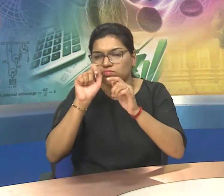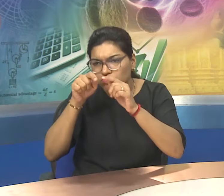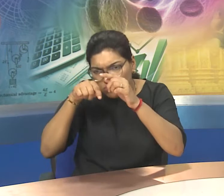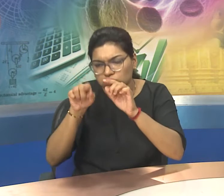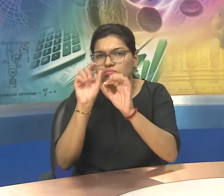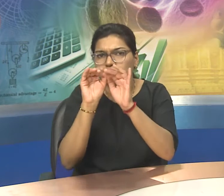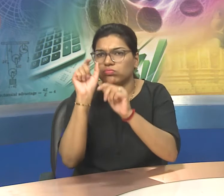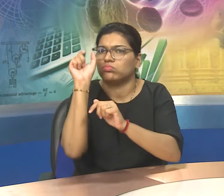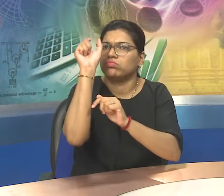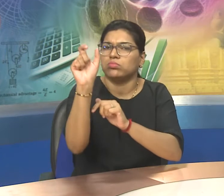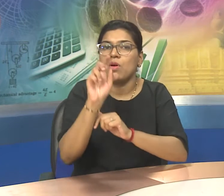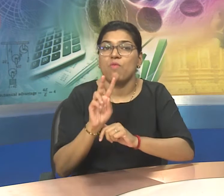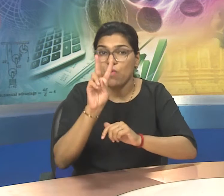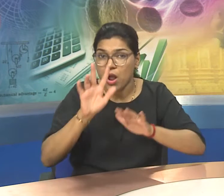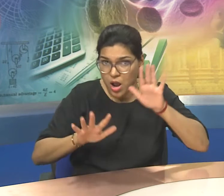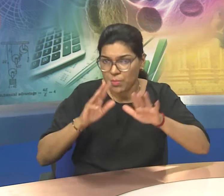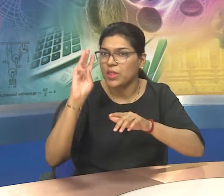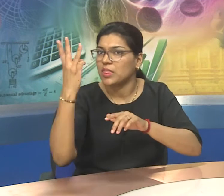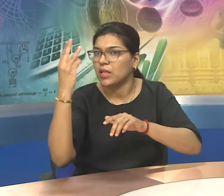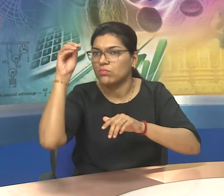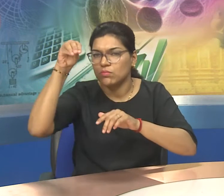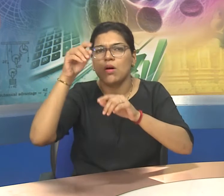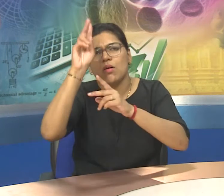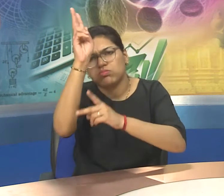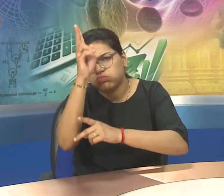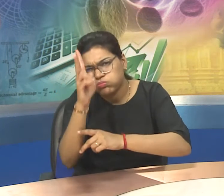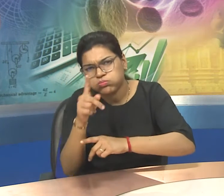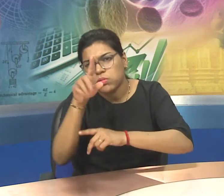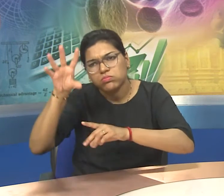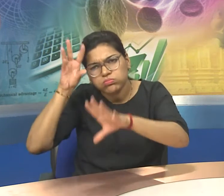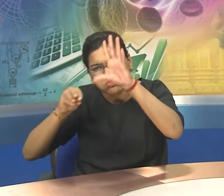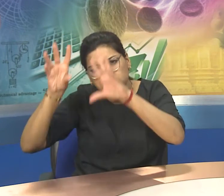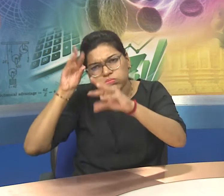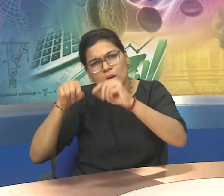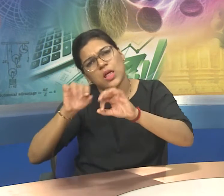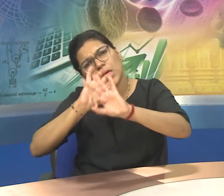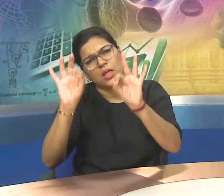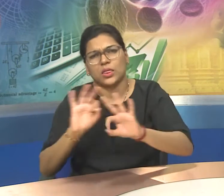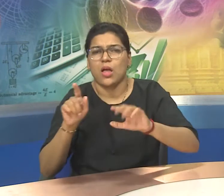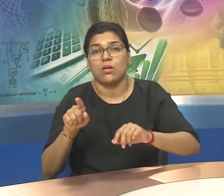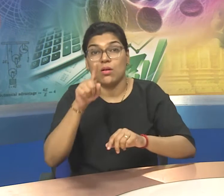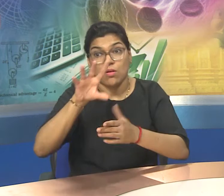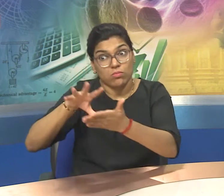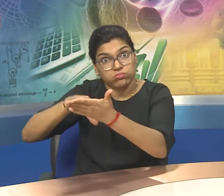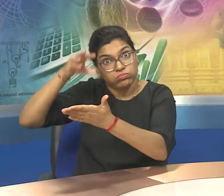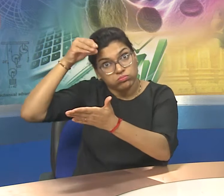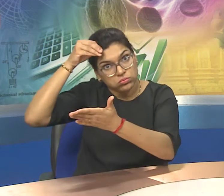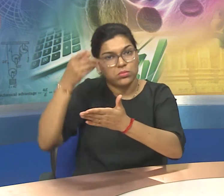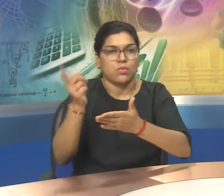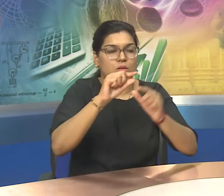past, and seen is for past participle. You can easily Google it